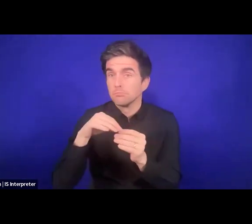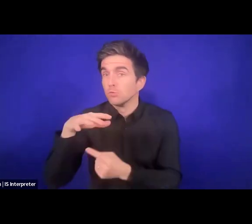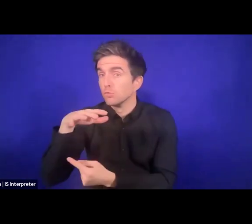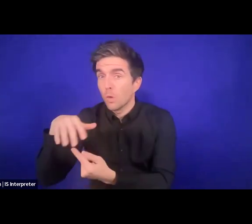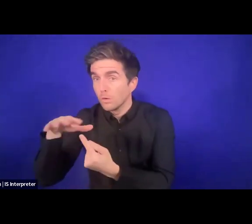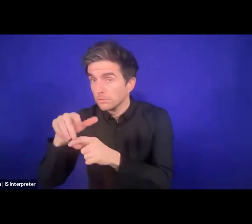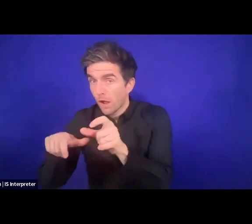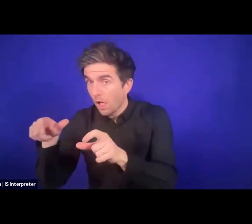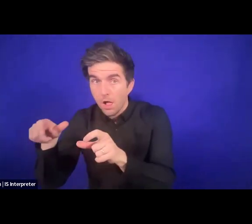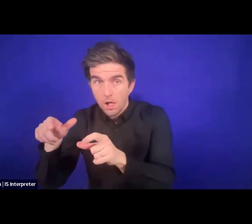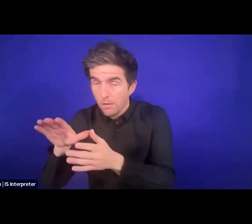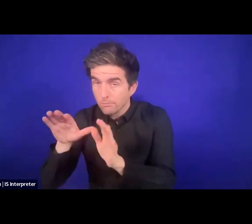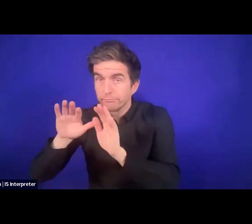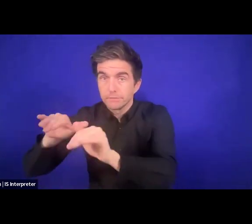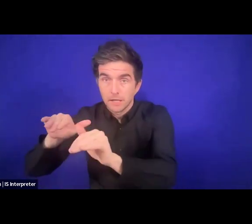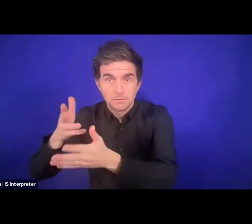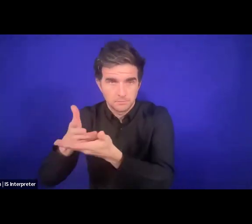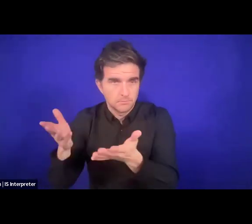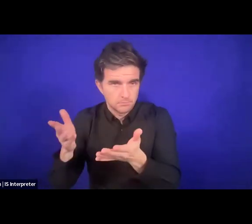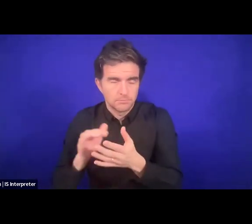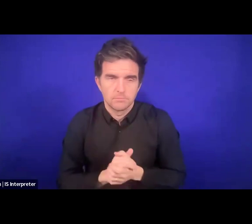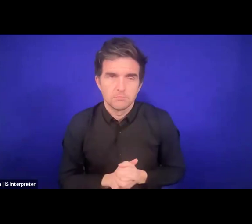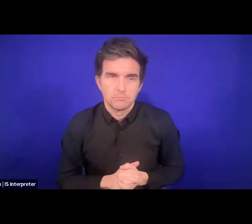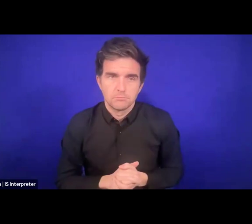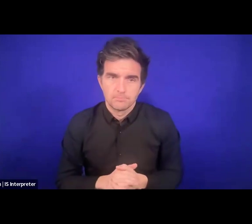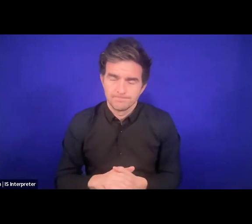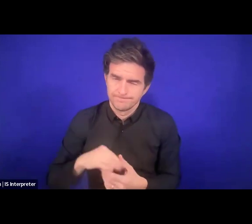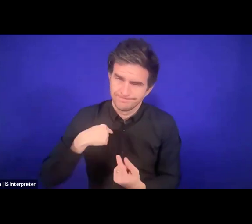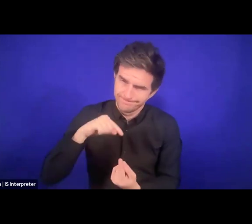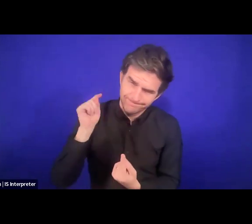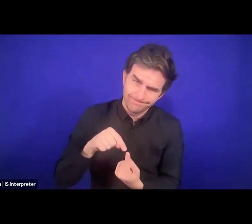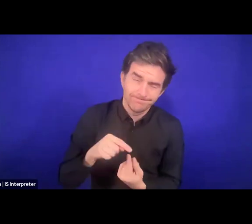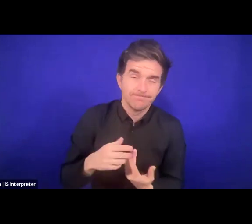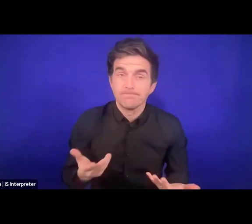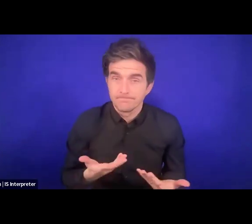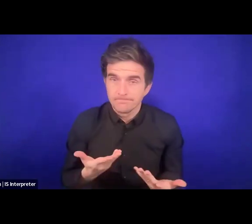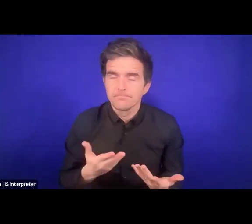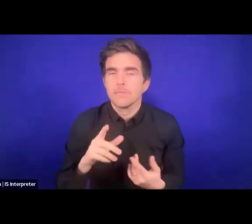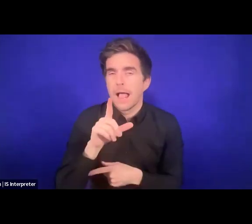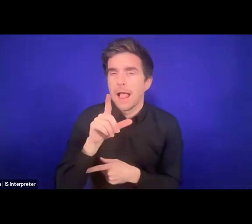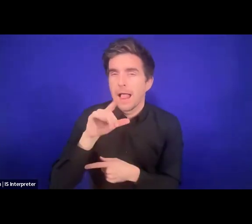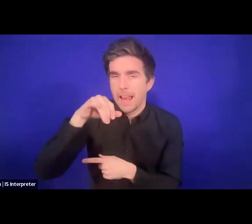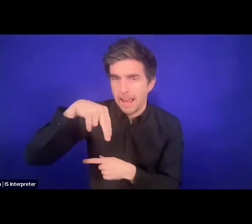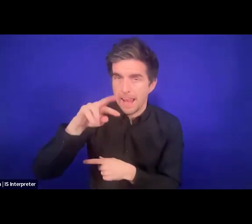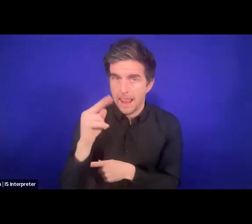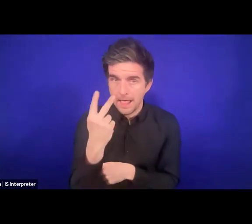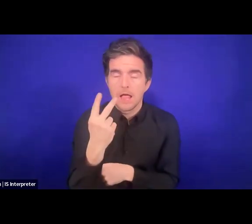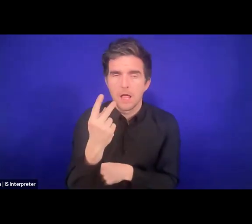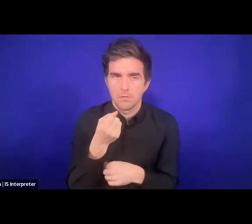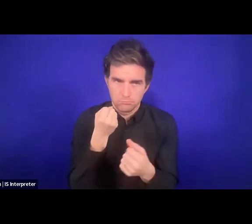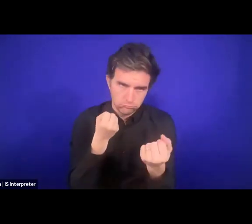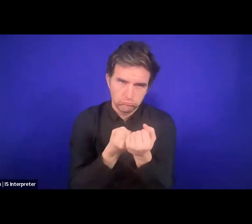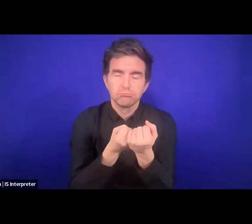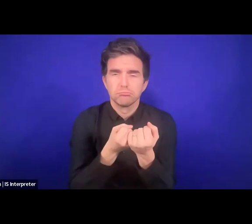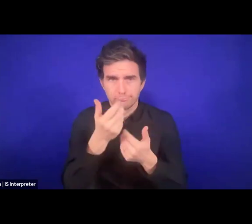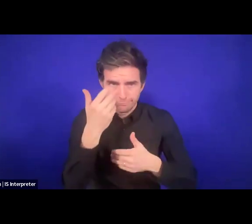planning. So basically, through the local adaptation plans, the integration of the local adaptation plans with the